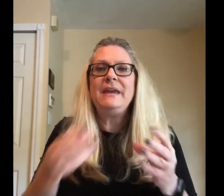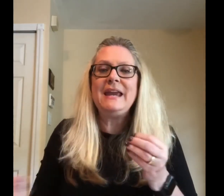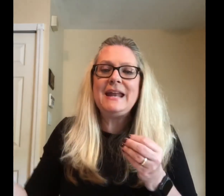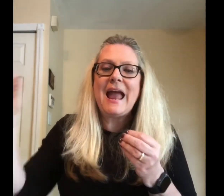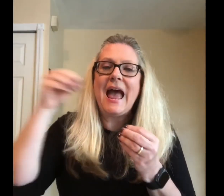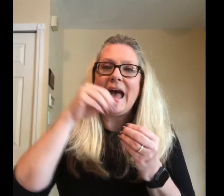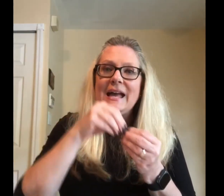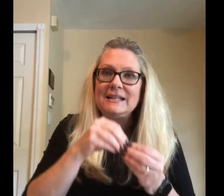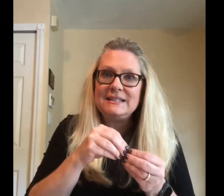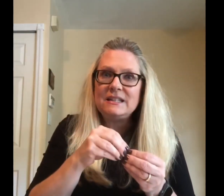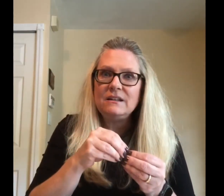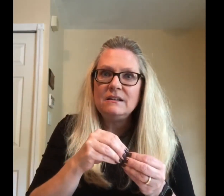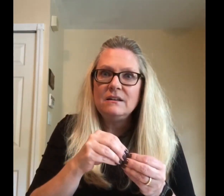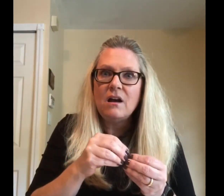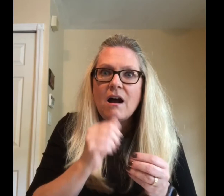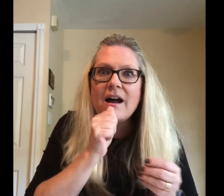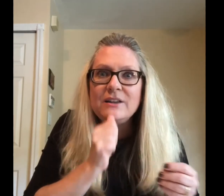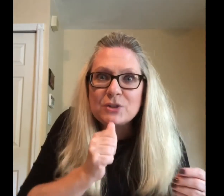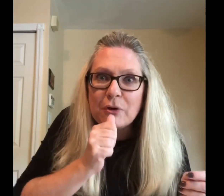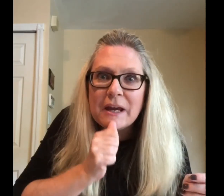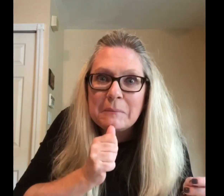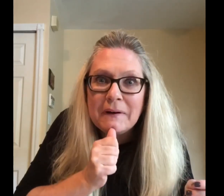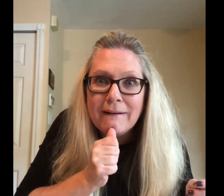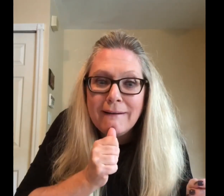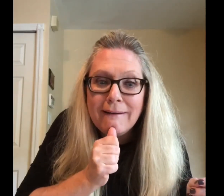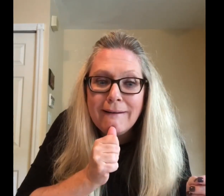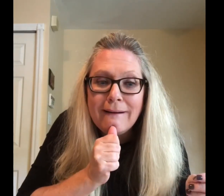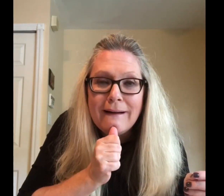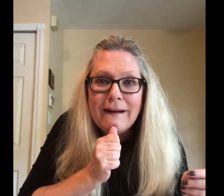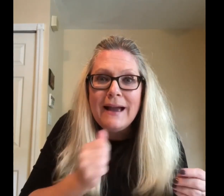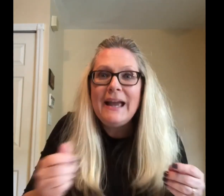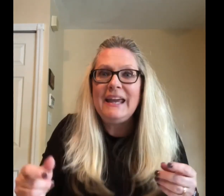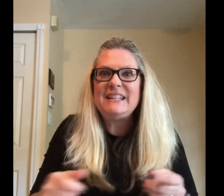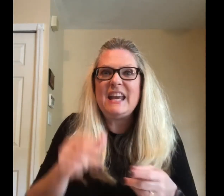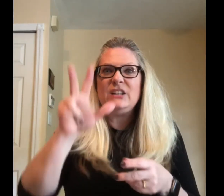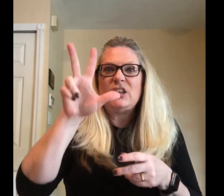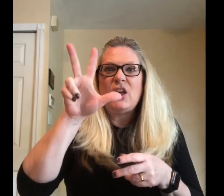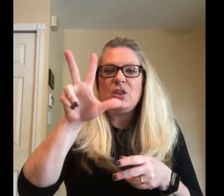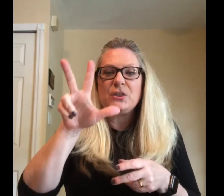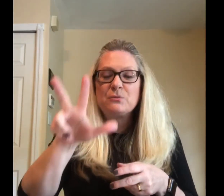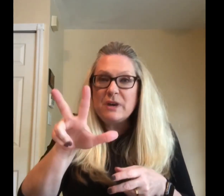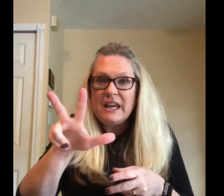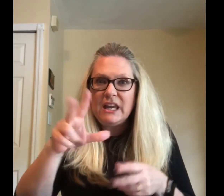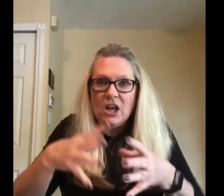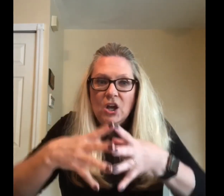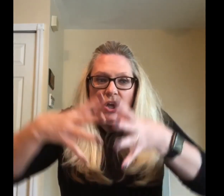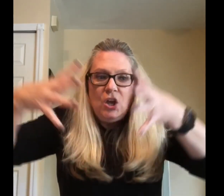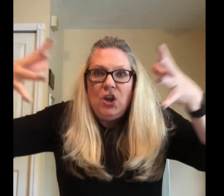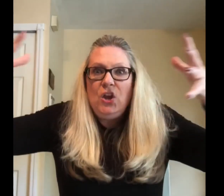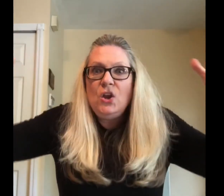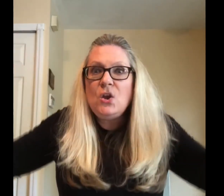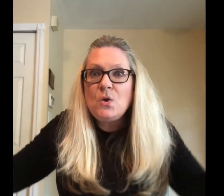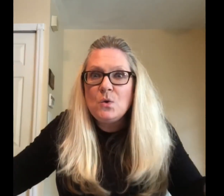Pete adds ice cream. He takes 3